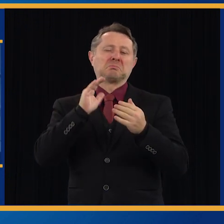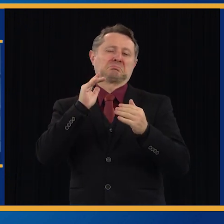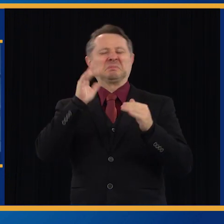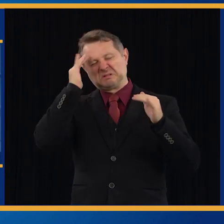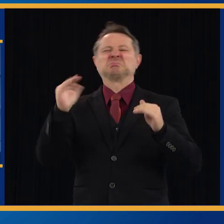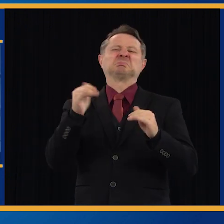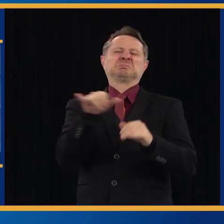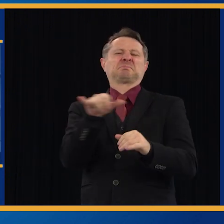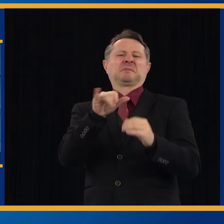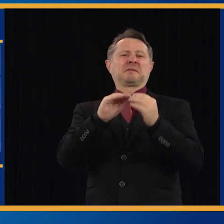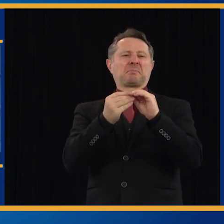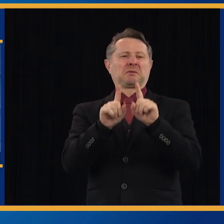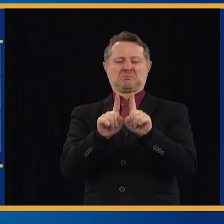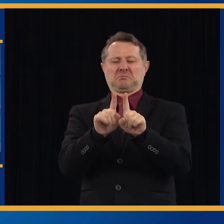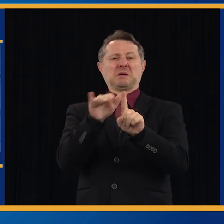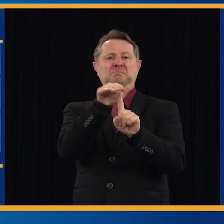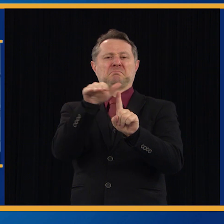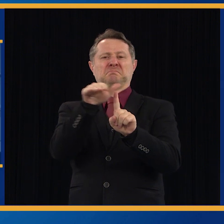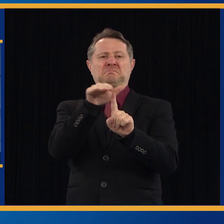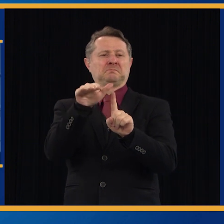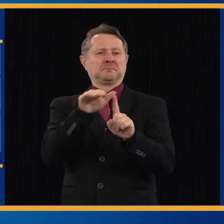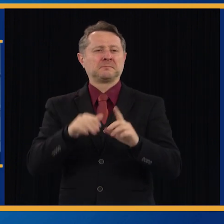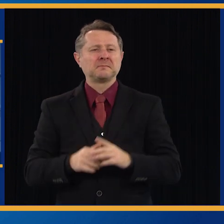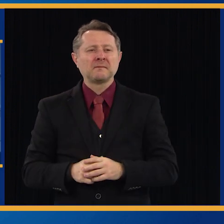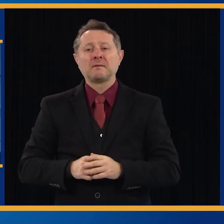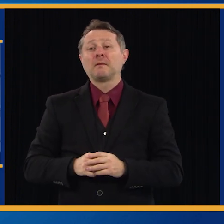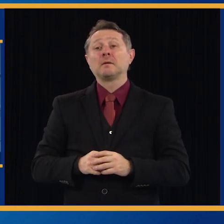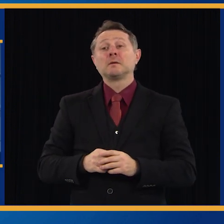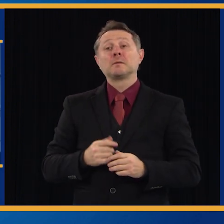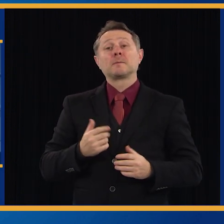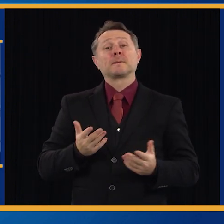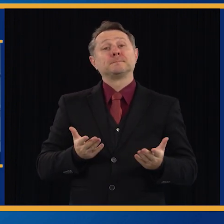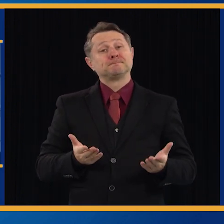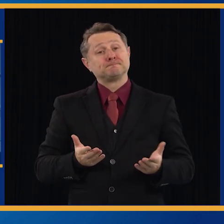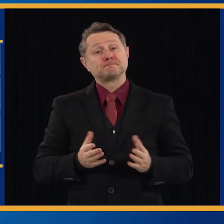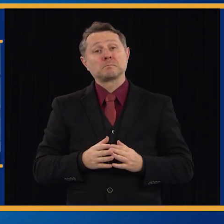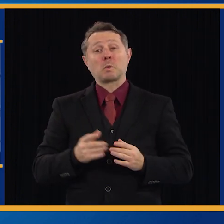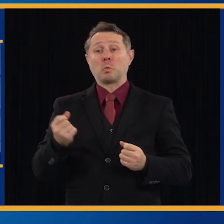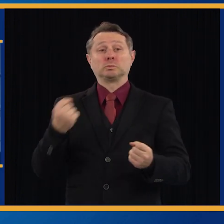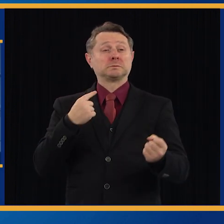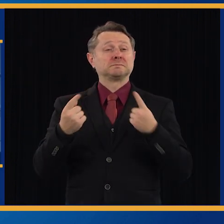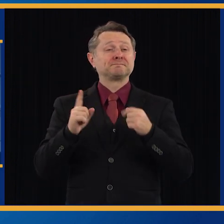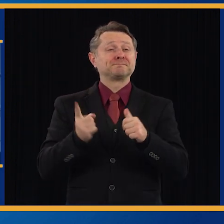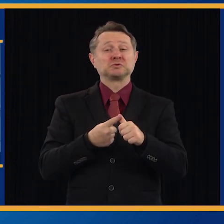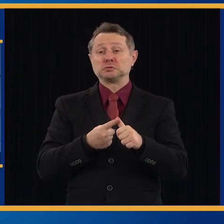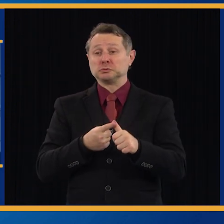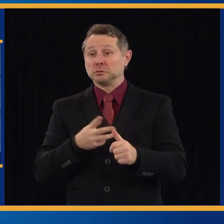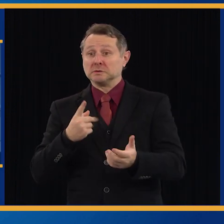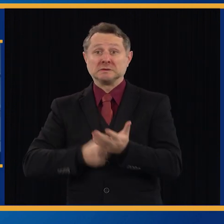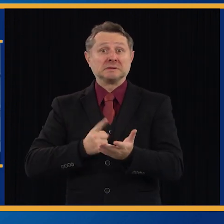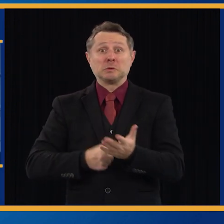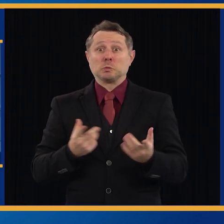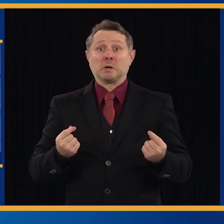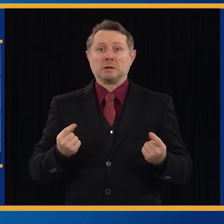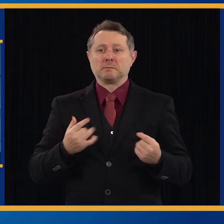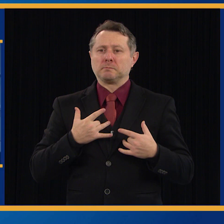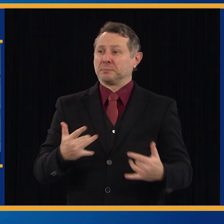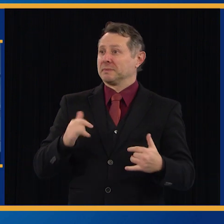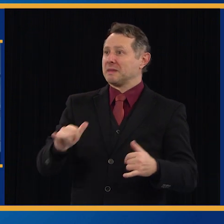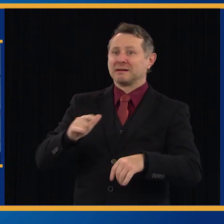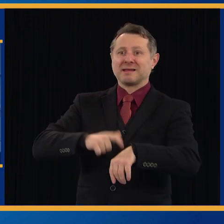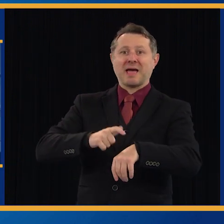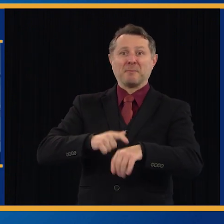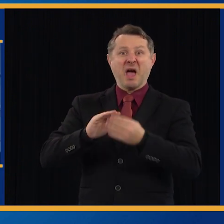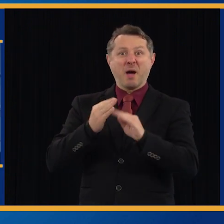The question that we initially dealt with at the beginning of this, as the numbers were going up, the question